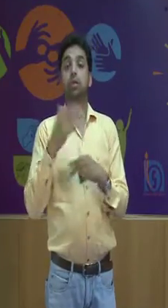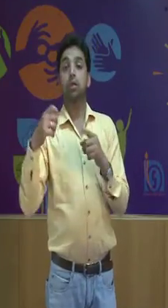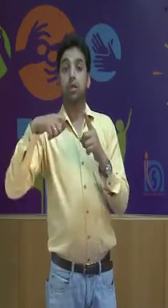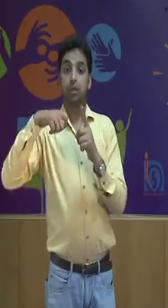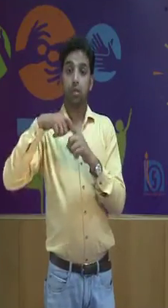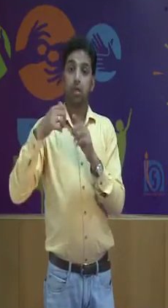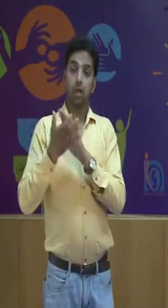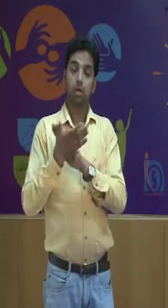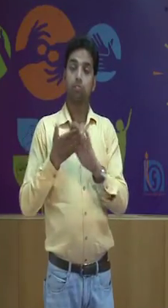Khilji,